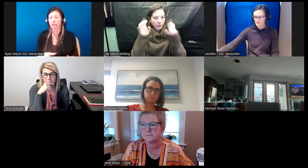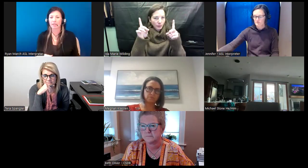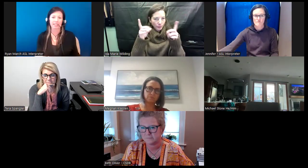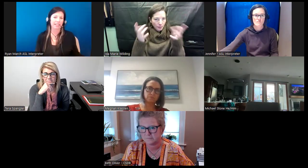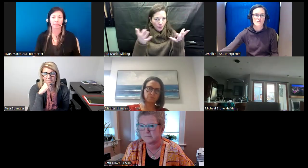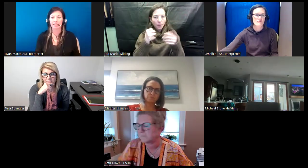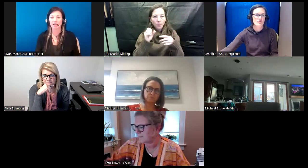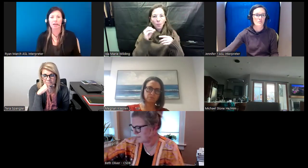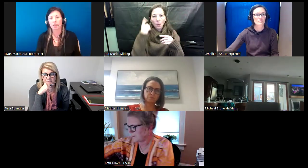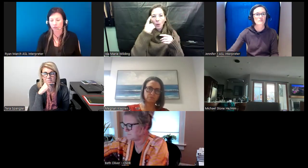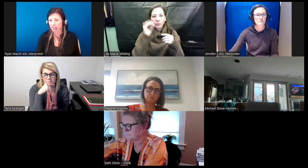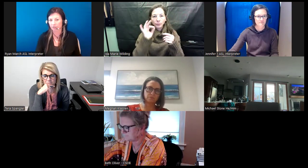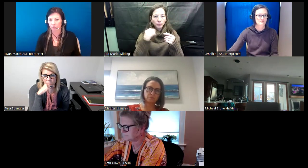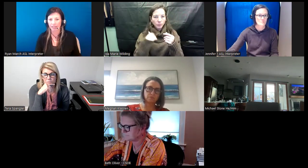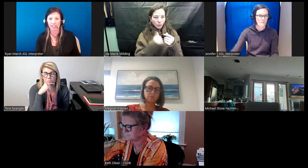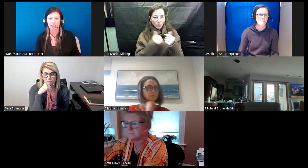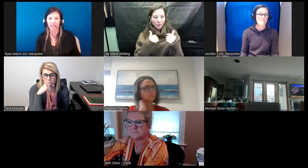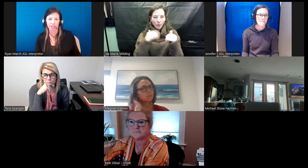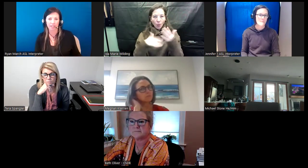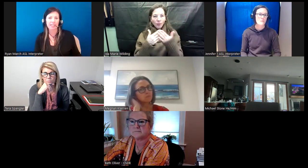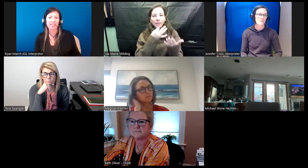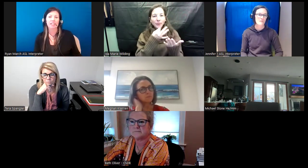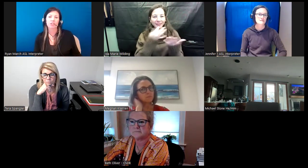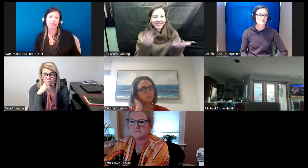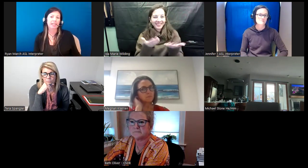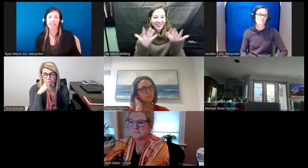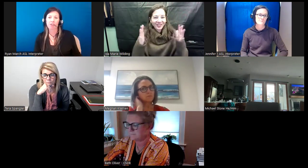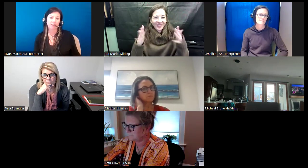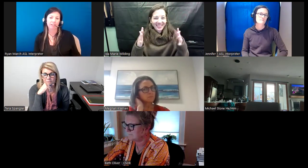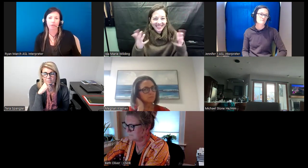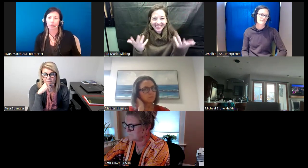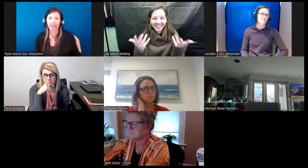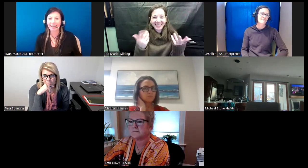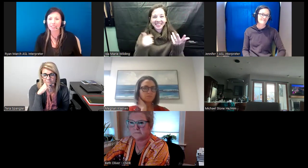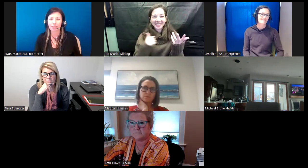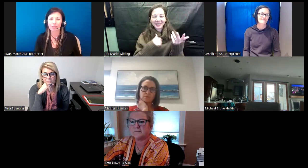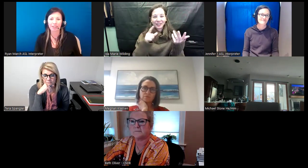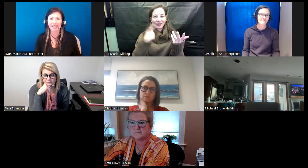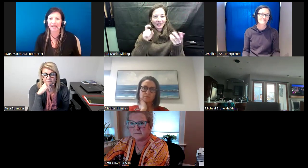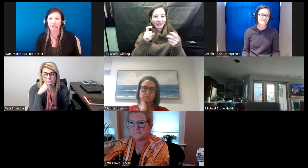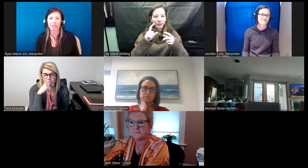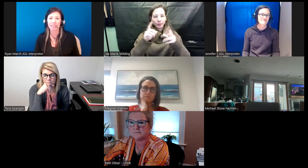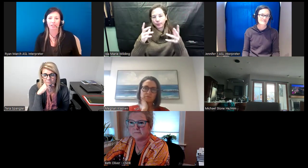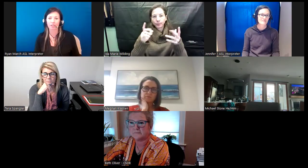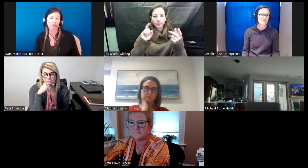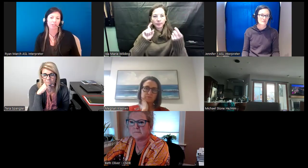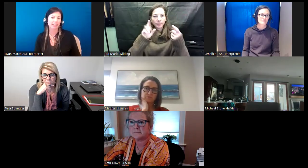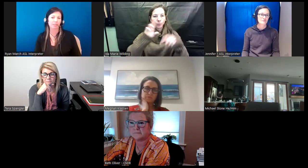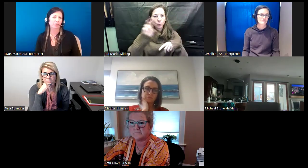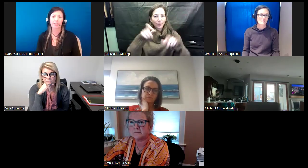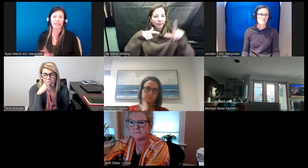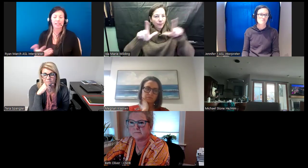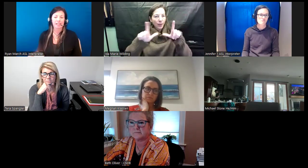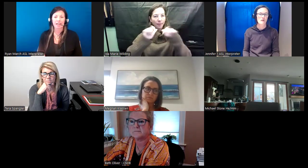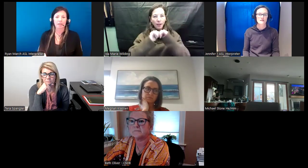can we make CSDB the hub for deaf and blind education? So thinking of all of that, we are the experts. We already have them here. Those subject